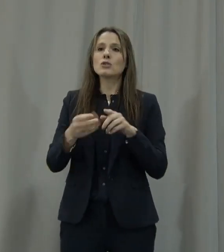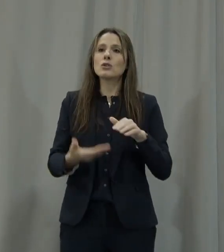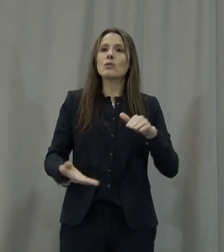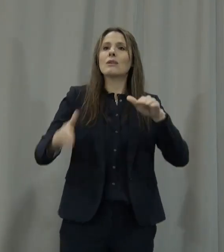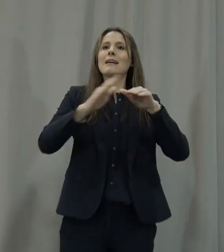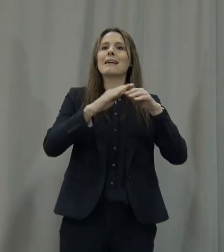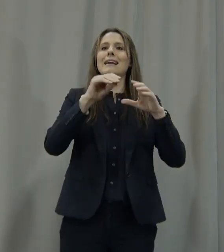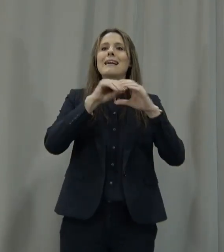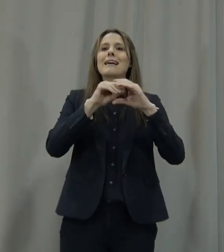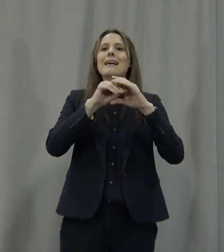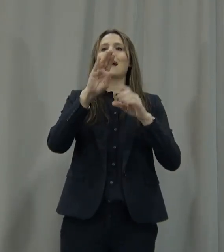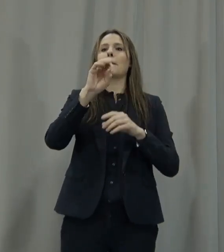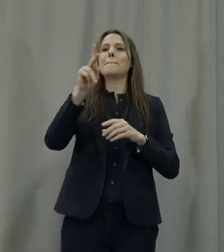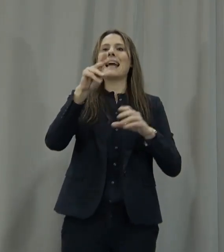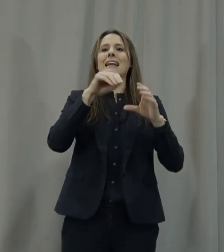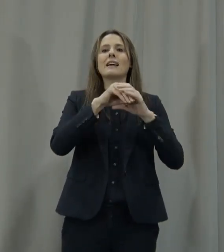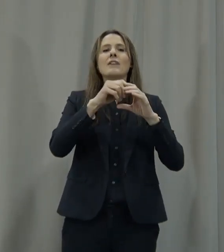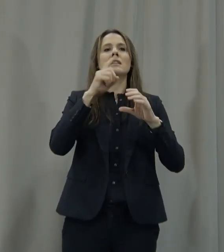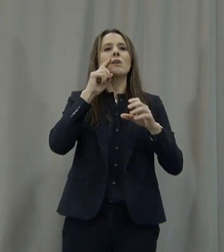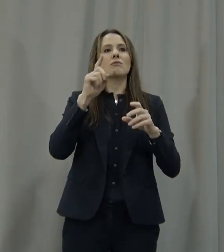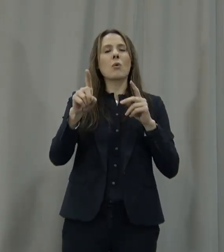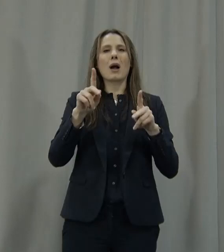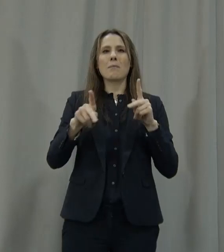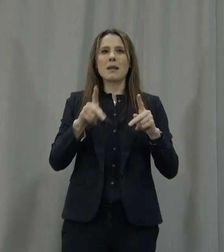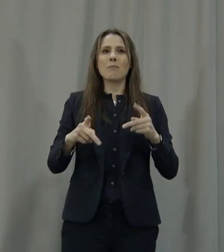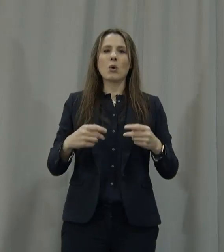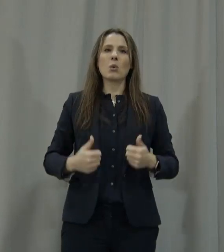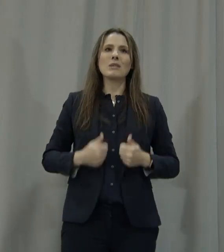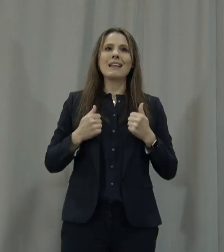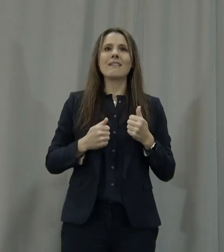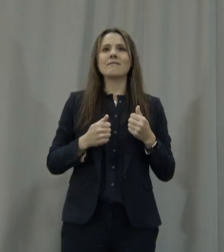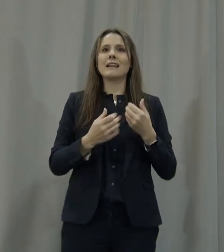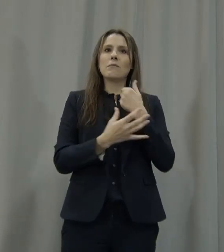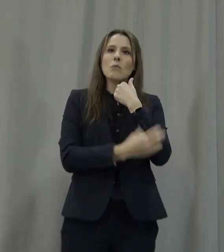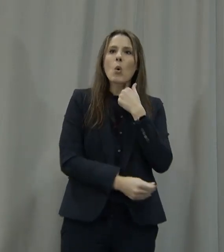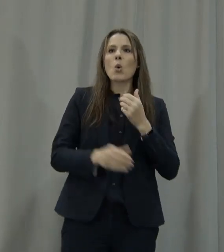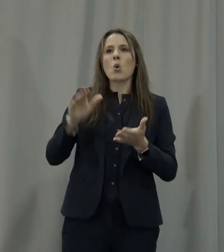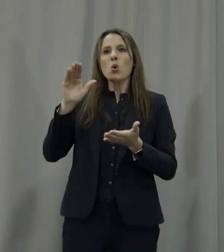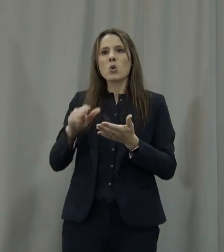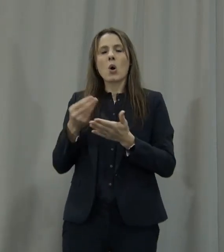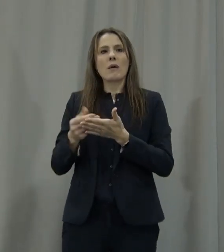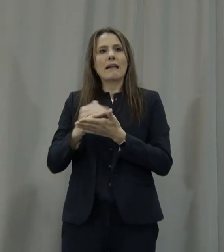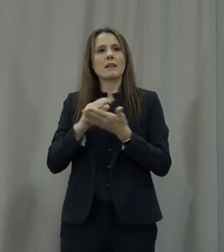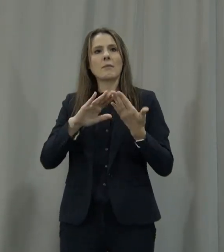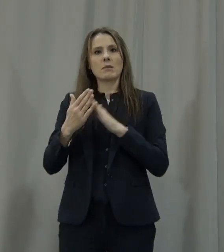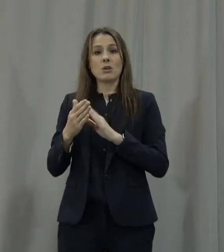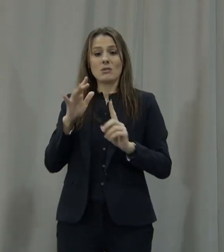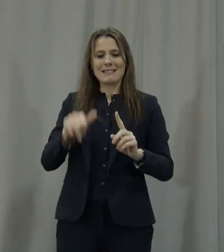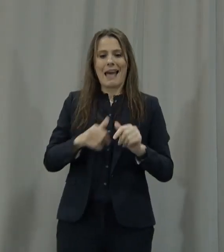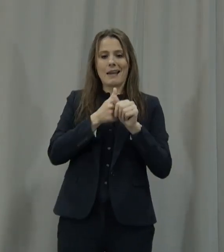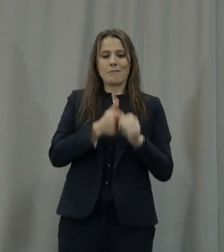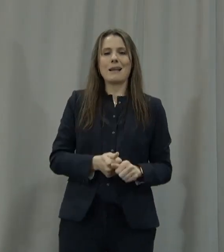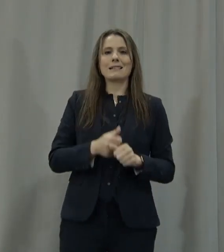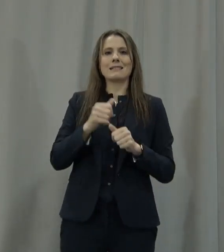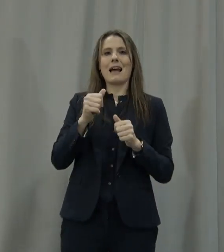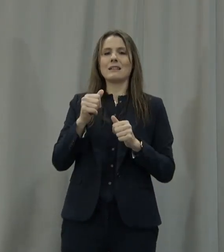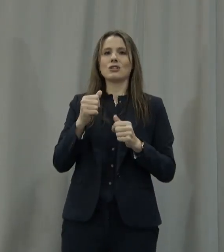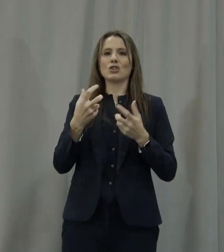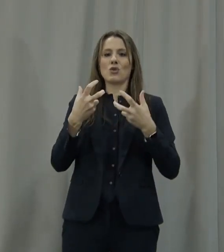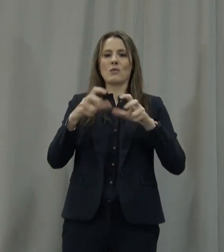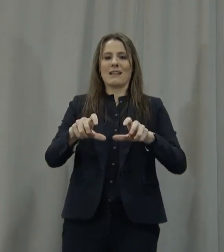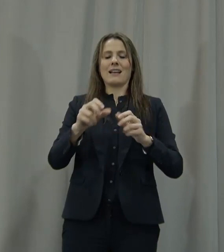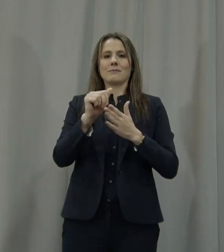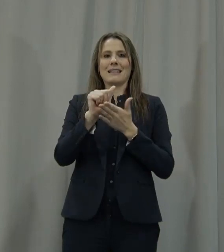and moderate income communities through the Community Reinvestment Act of 1977. This